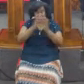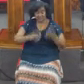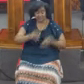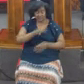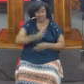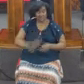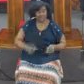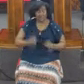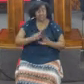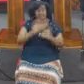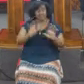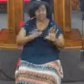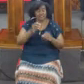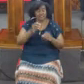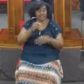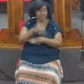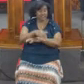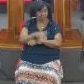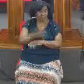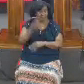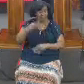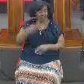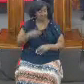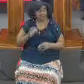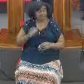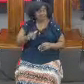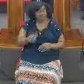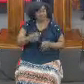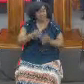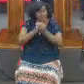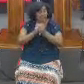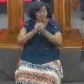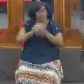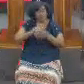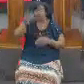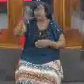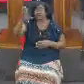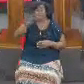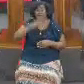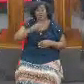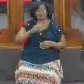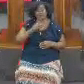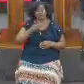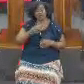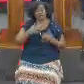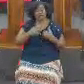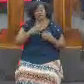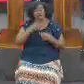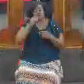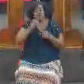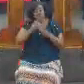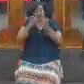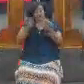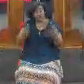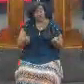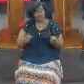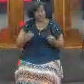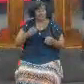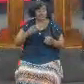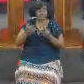Sunday evening, for us to continue our worship of Him and certainly. calling